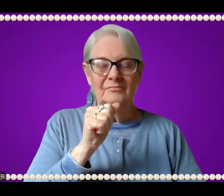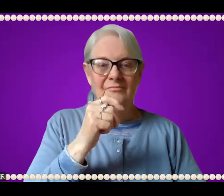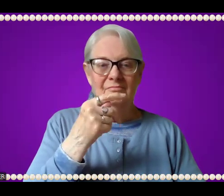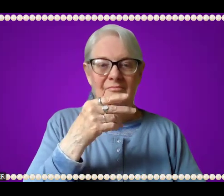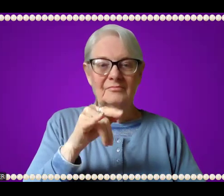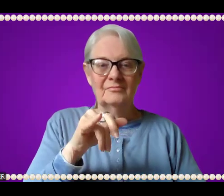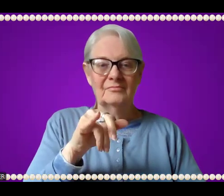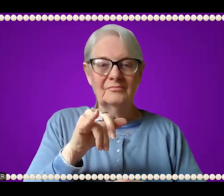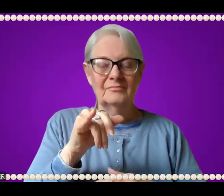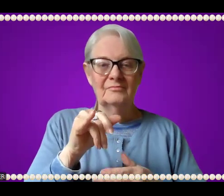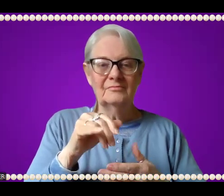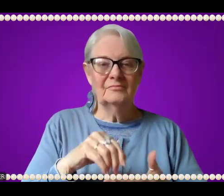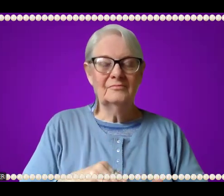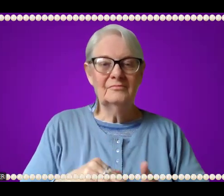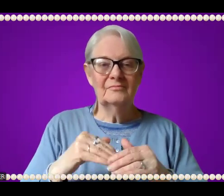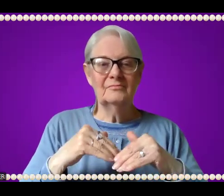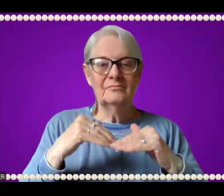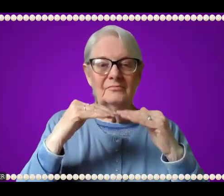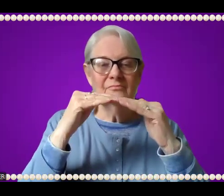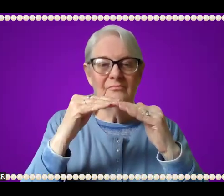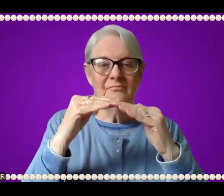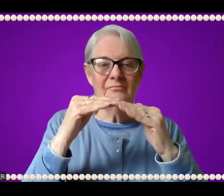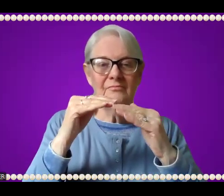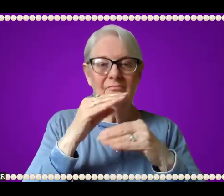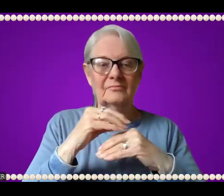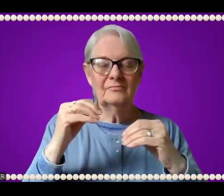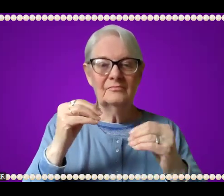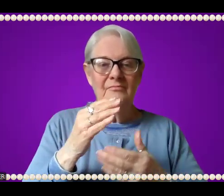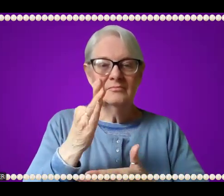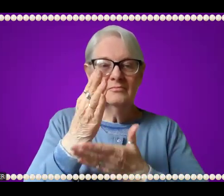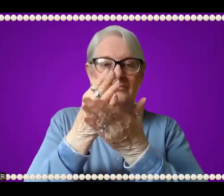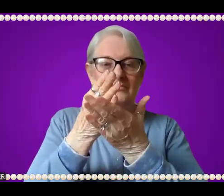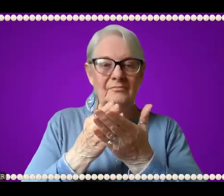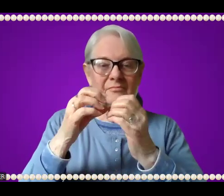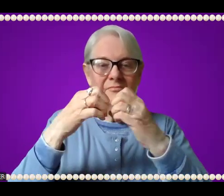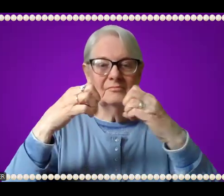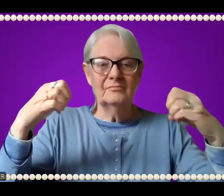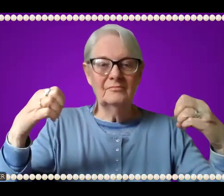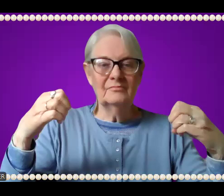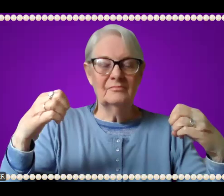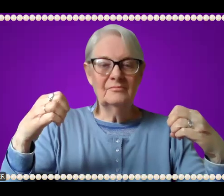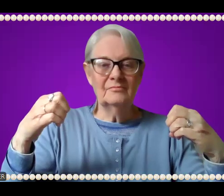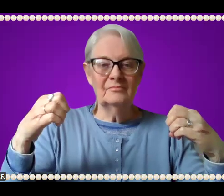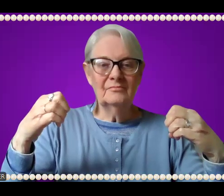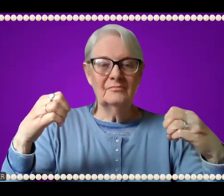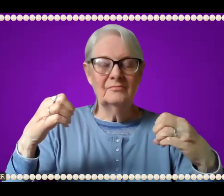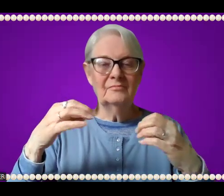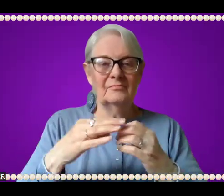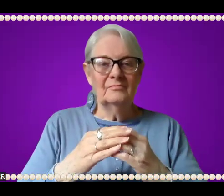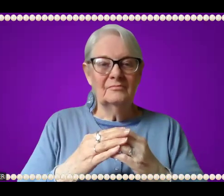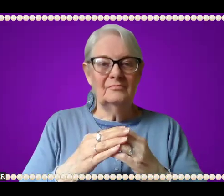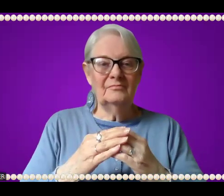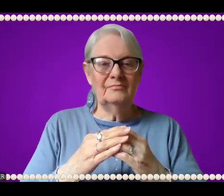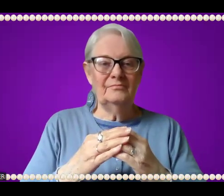talks about the rise and division. And some of the highlights, and again, I'm going to read from this because if you haven't used